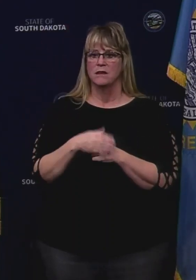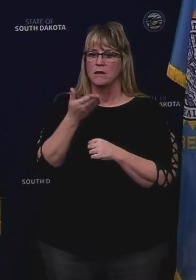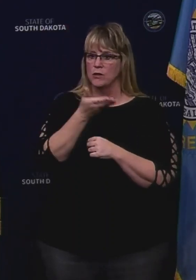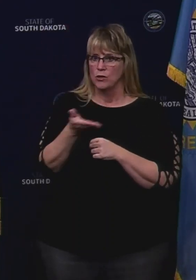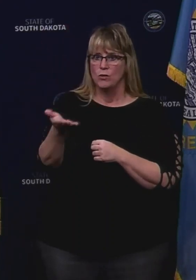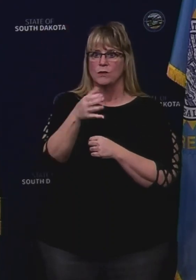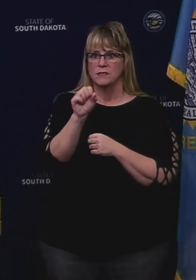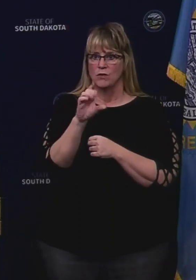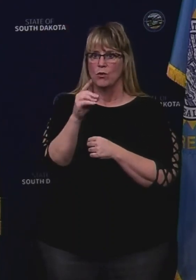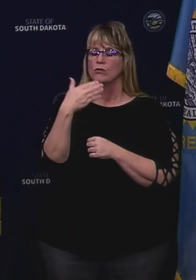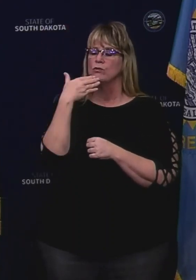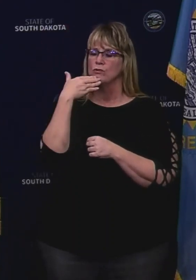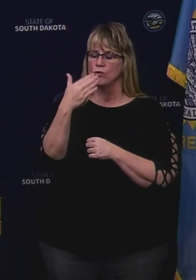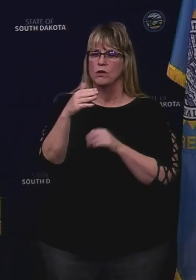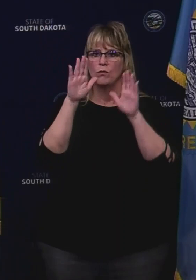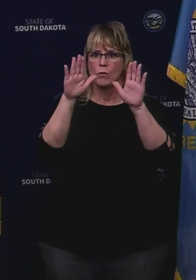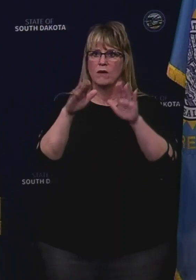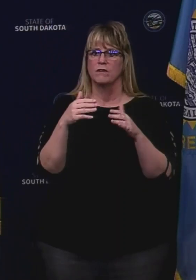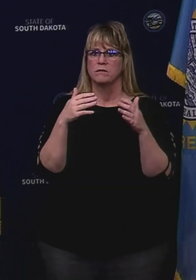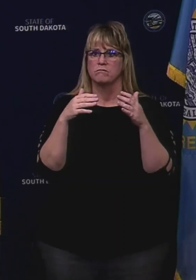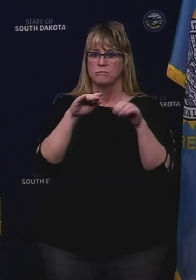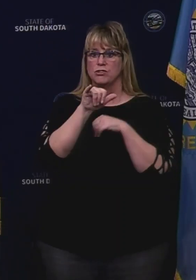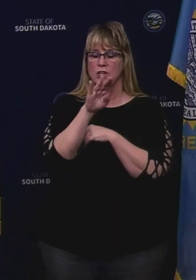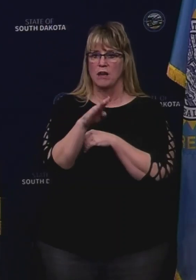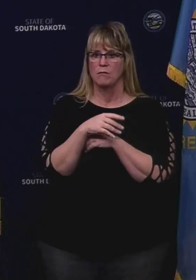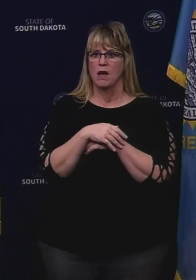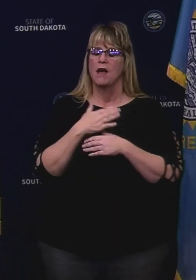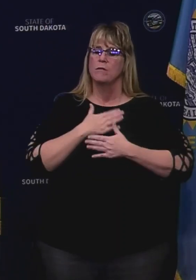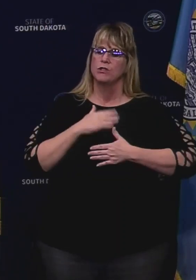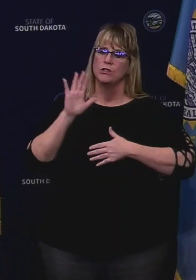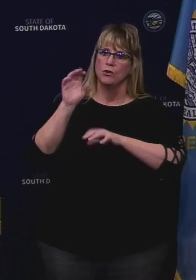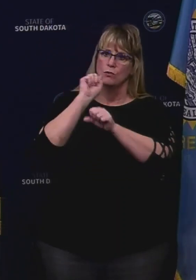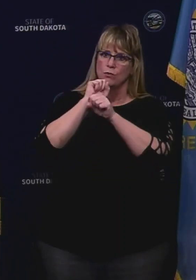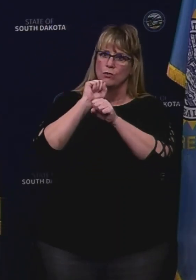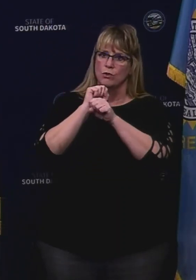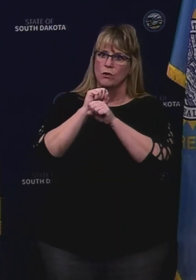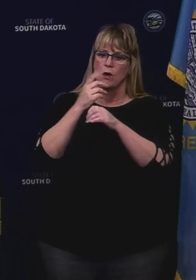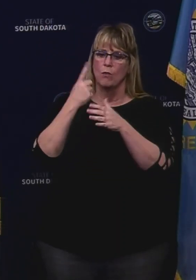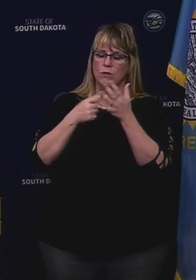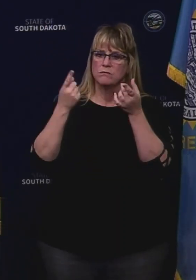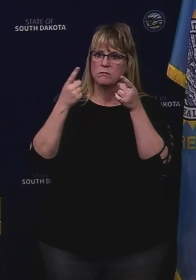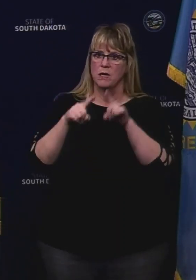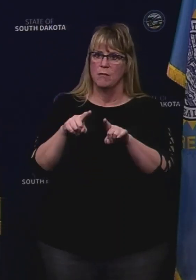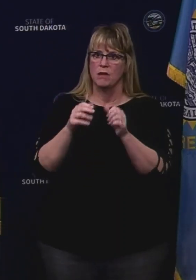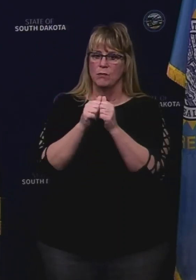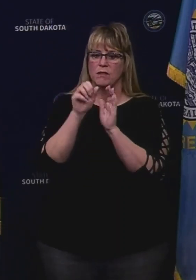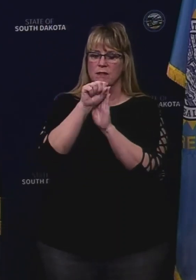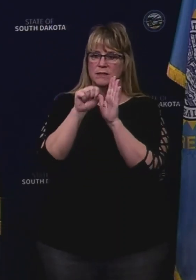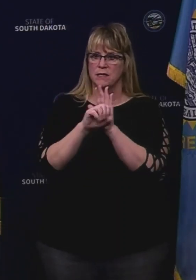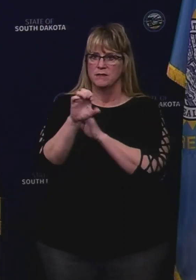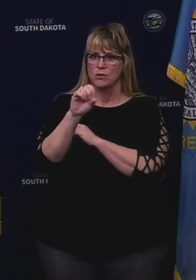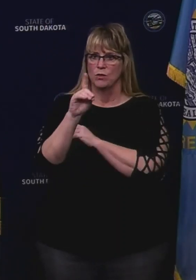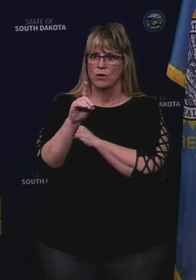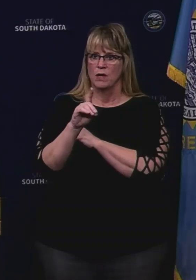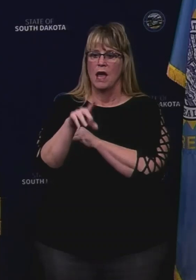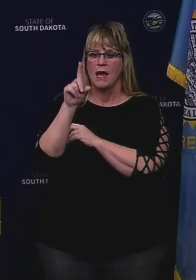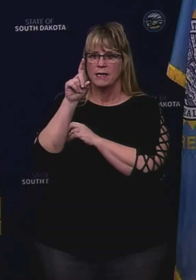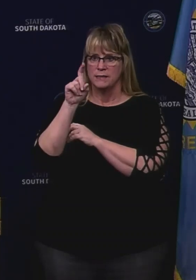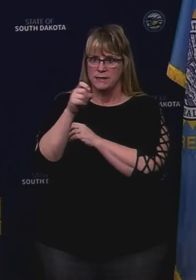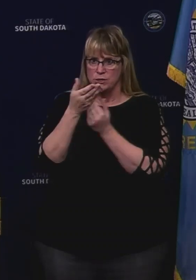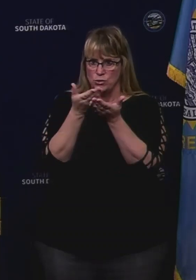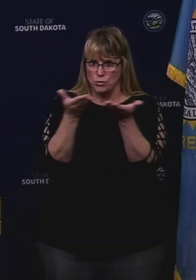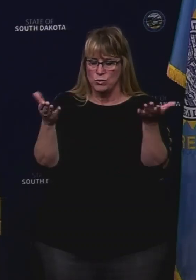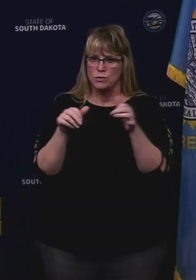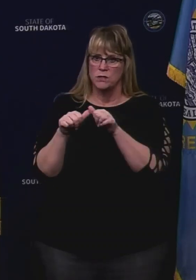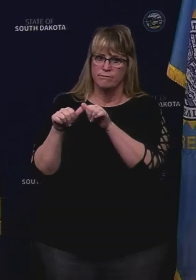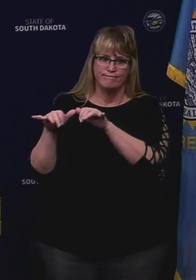job, and I'm incredibly thankful for your heart and effort into what's been going on in our state. I need you to be consistent